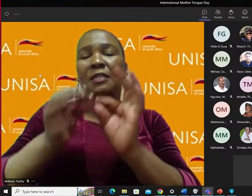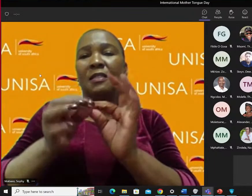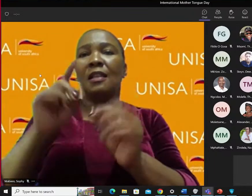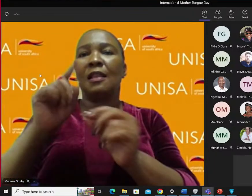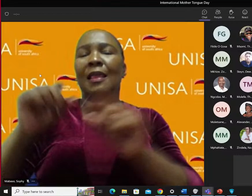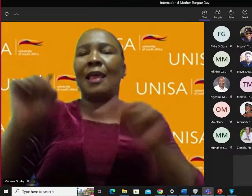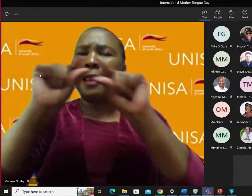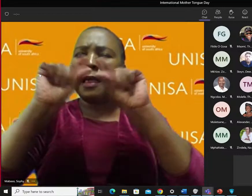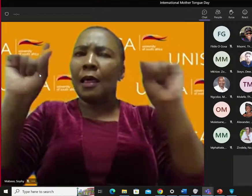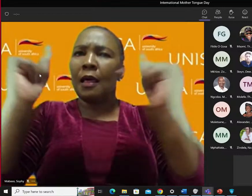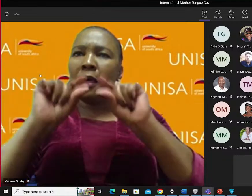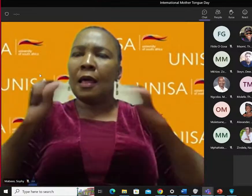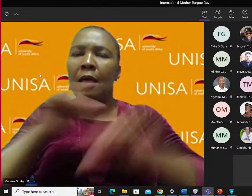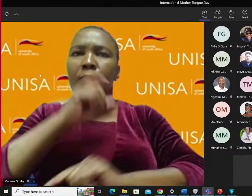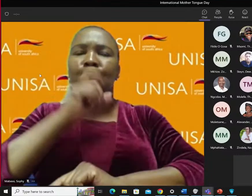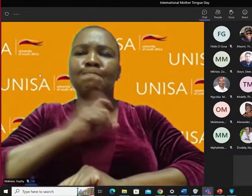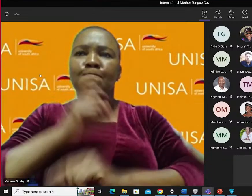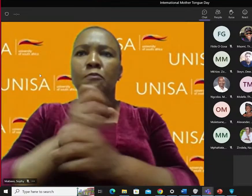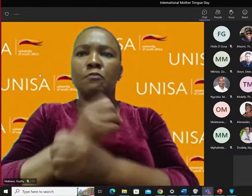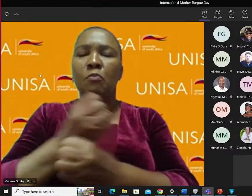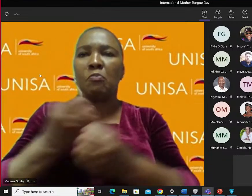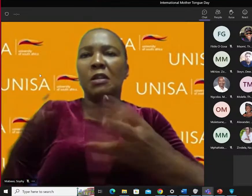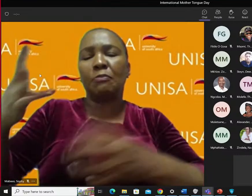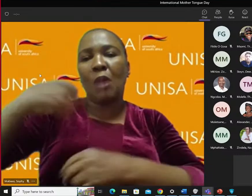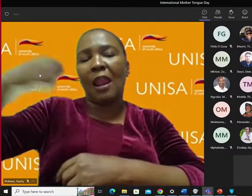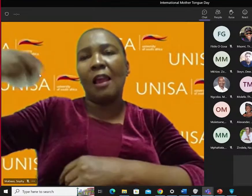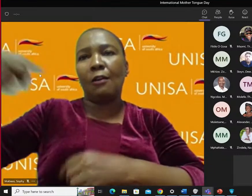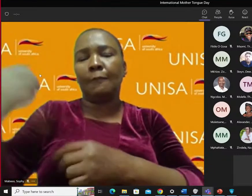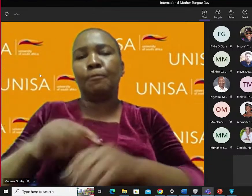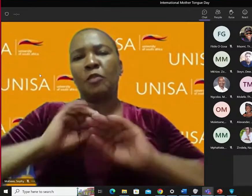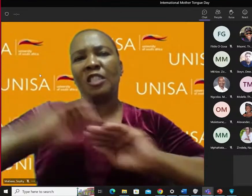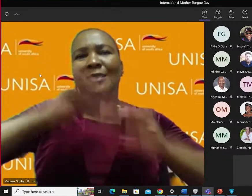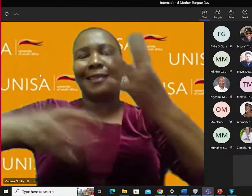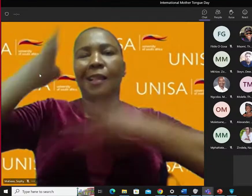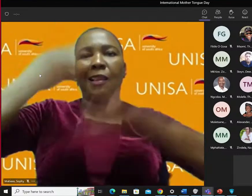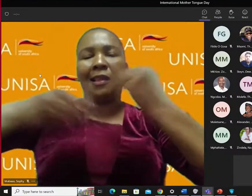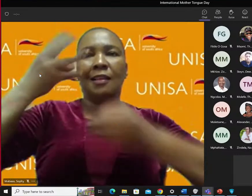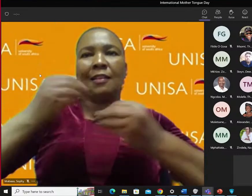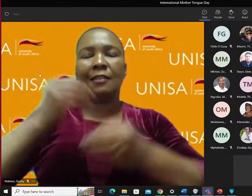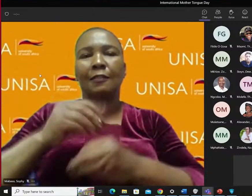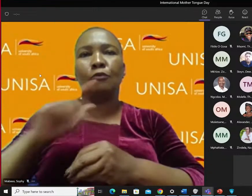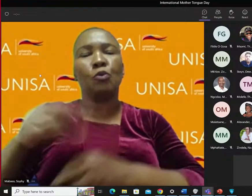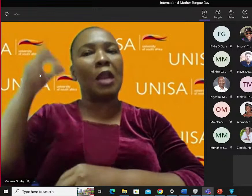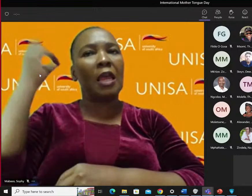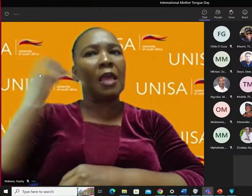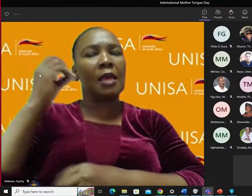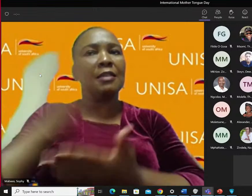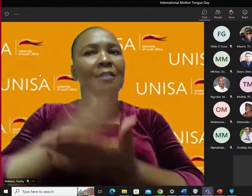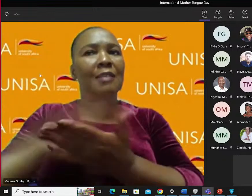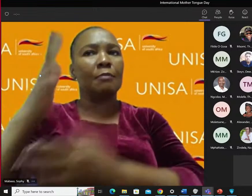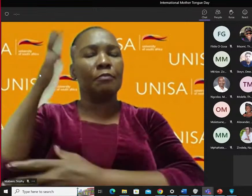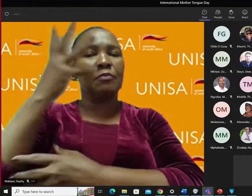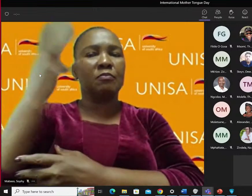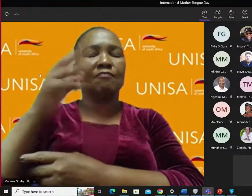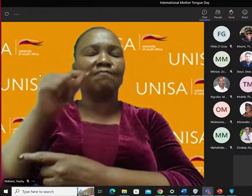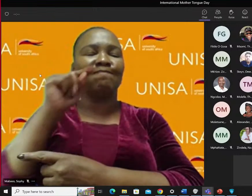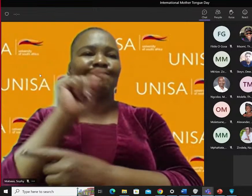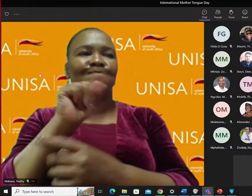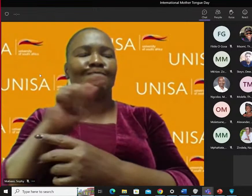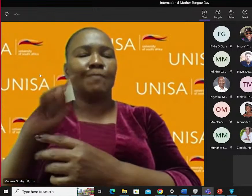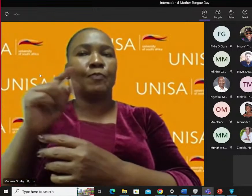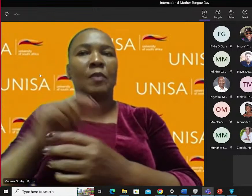highlights the use of multiple languages in teaching and learning. You will hear some presentation dealing with